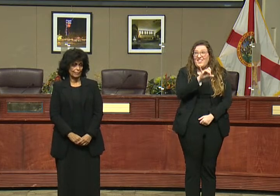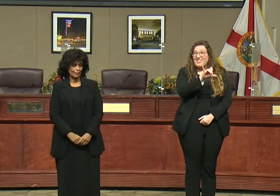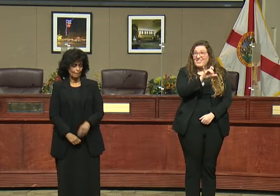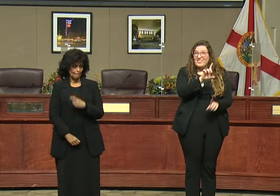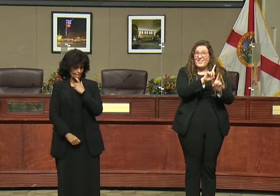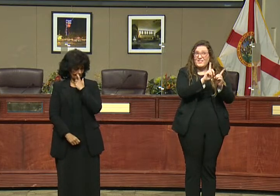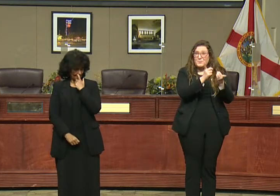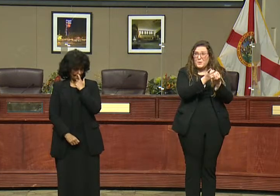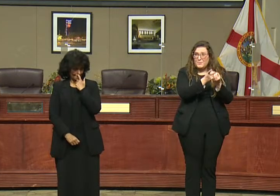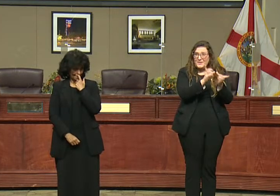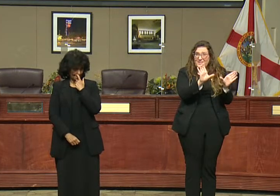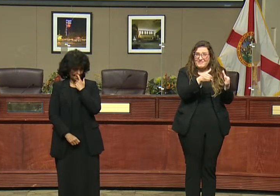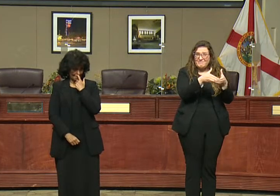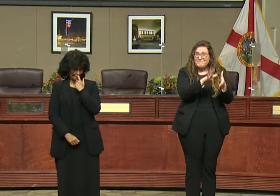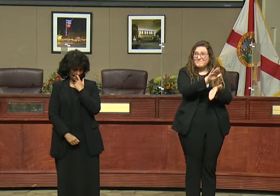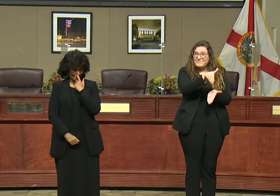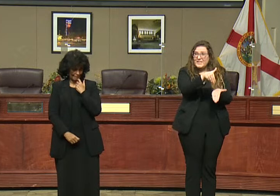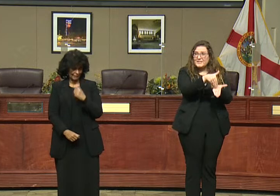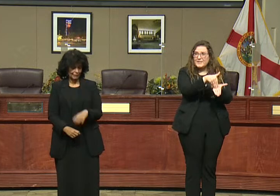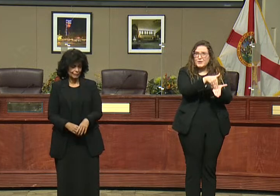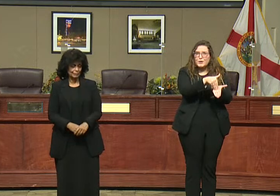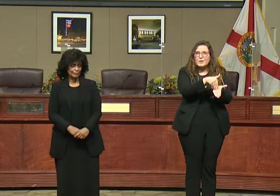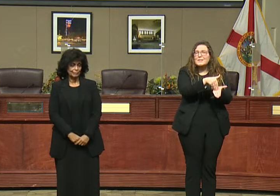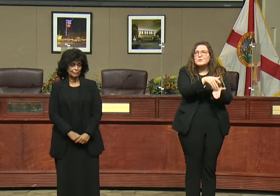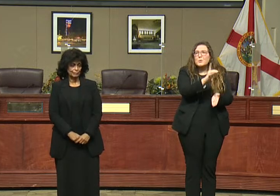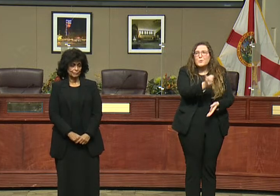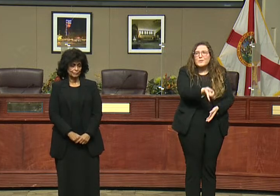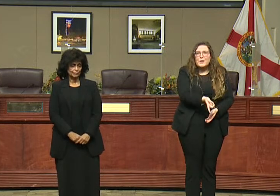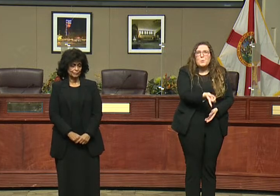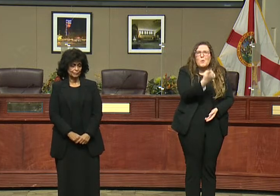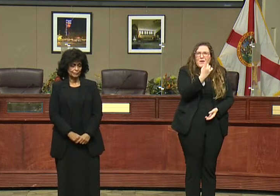of only a handful in the state of Florida.